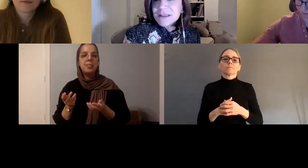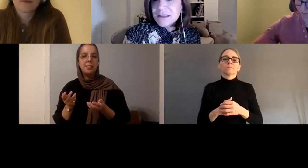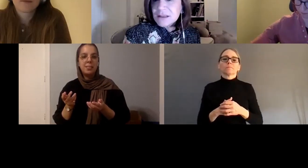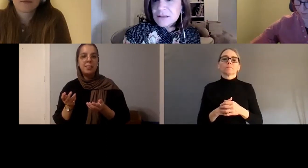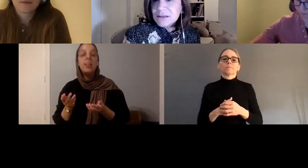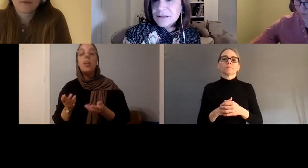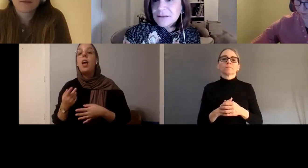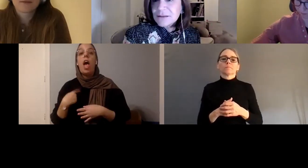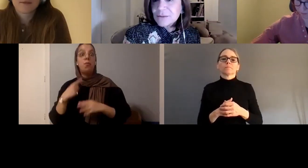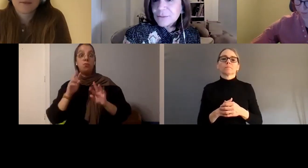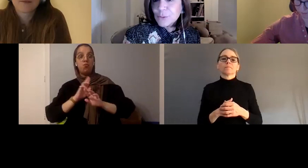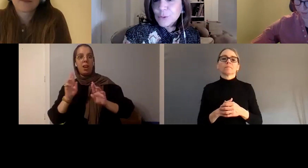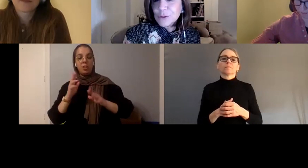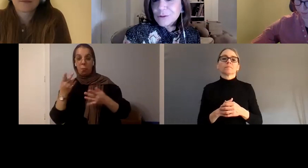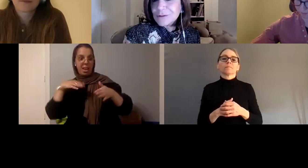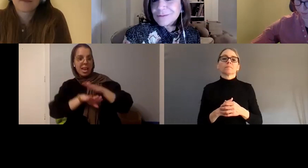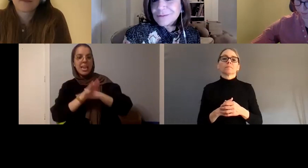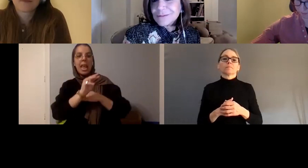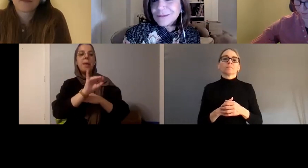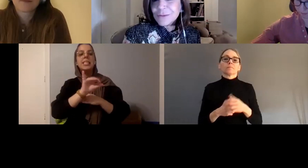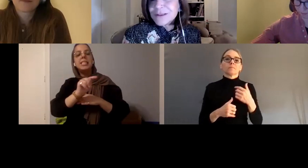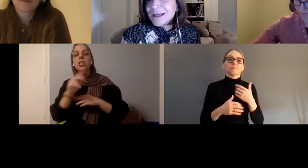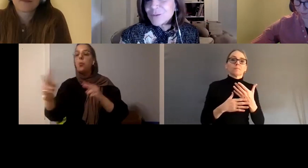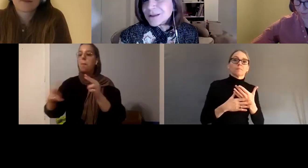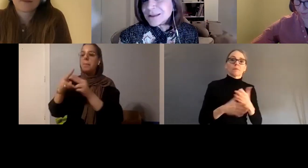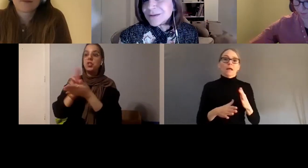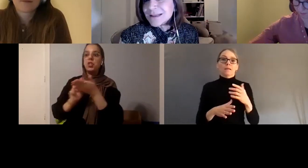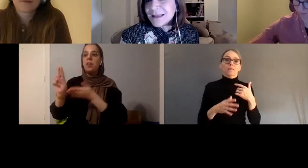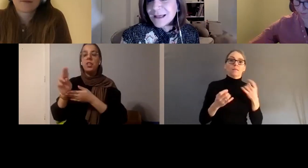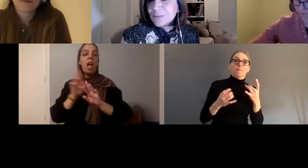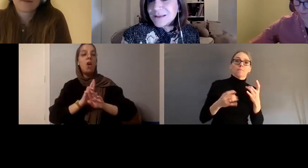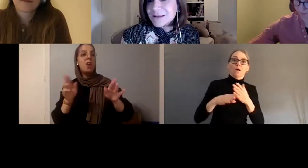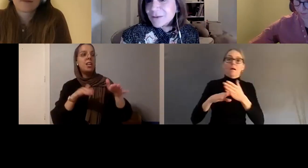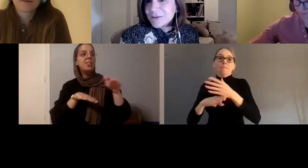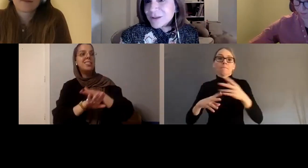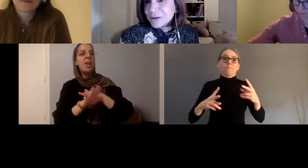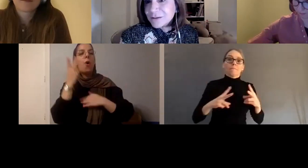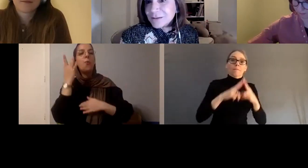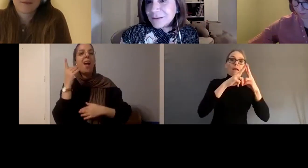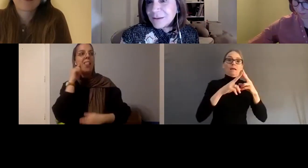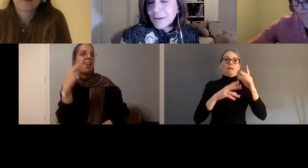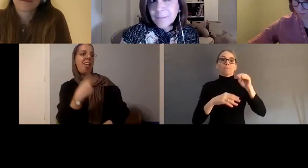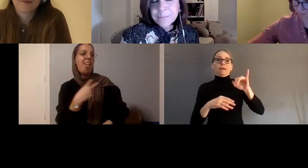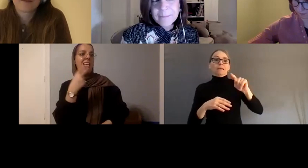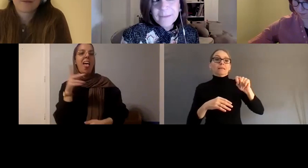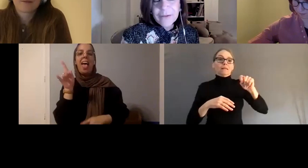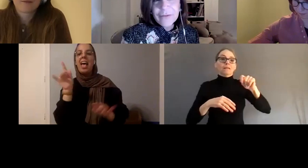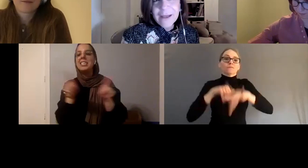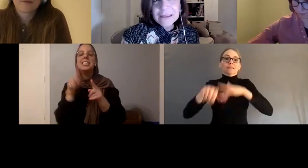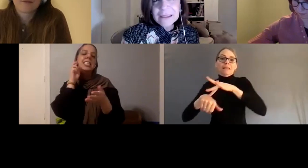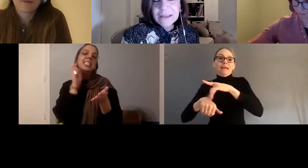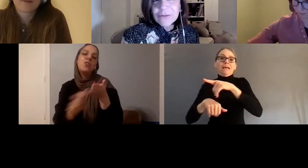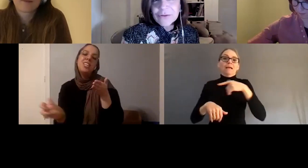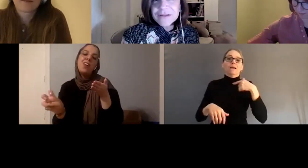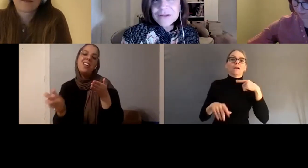administrative assistant, or in those days, we didn't even say that, we said secretary.